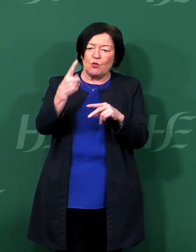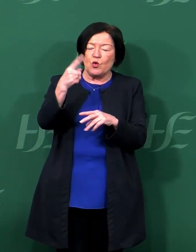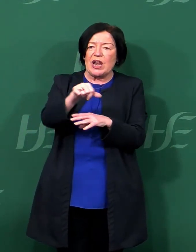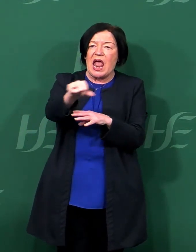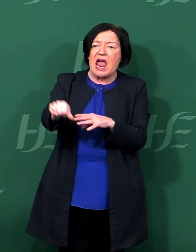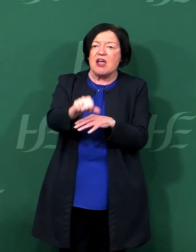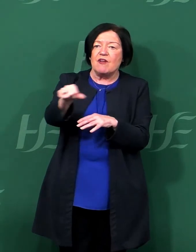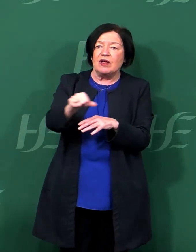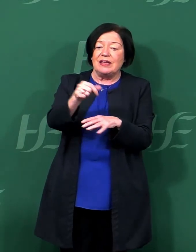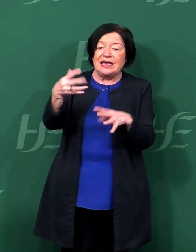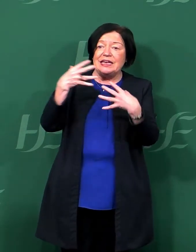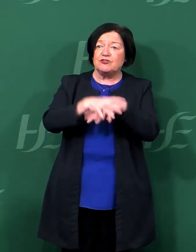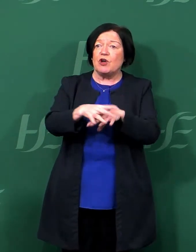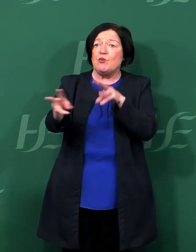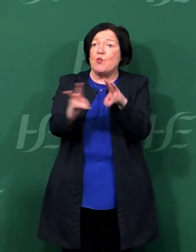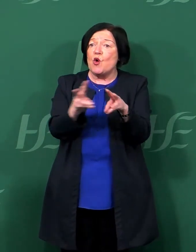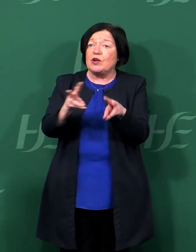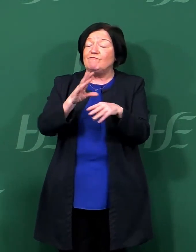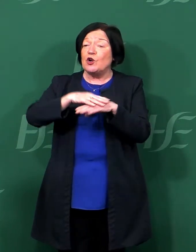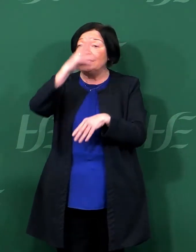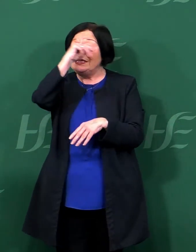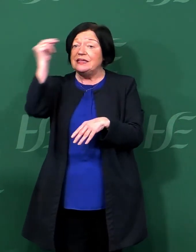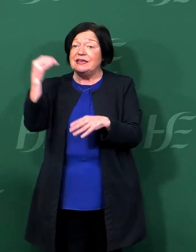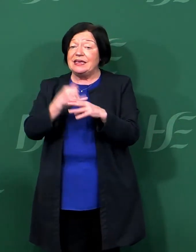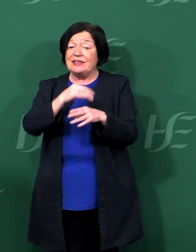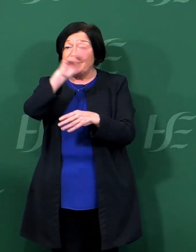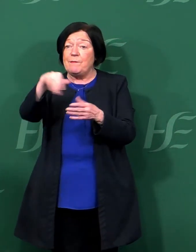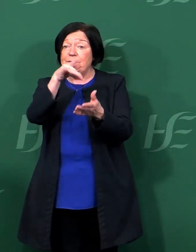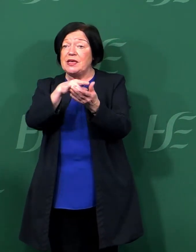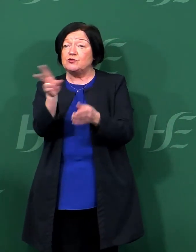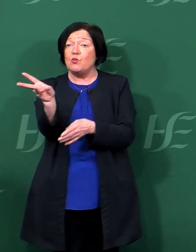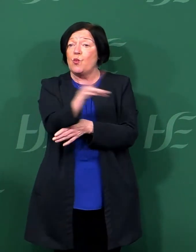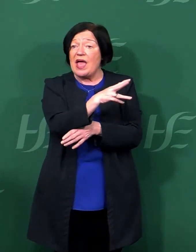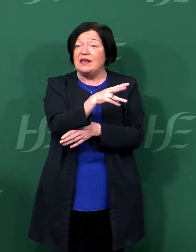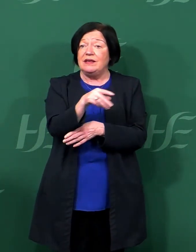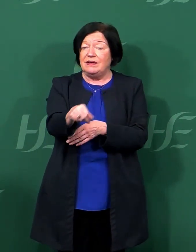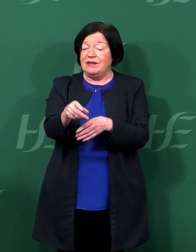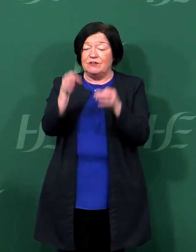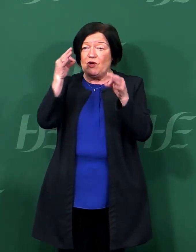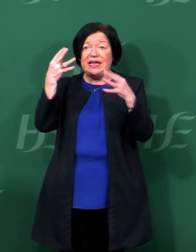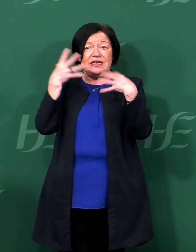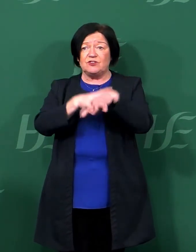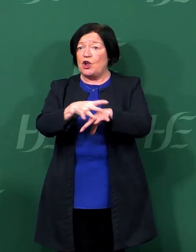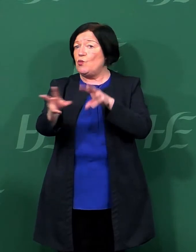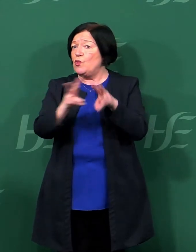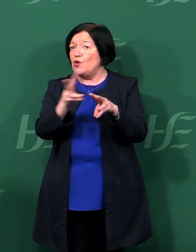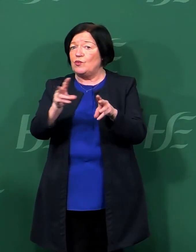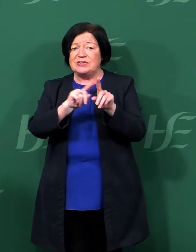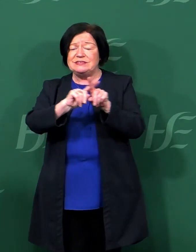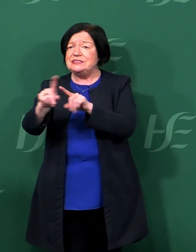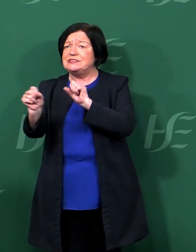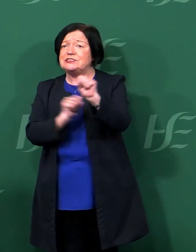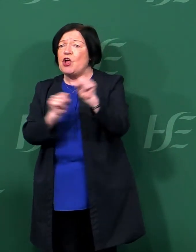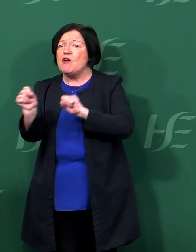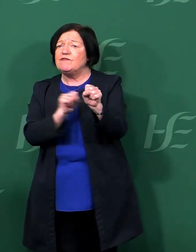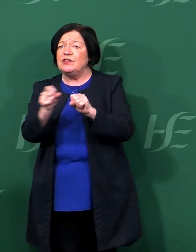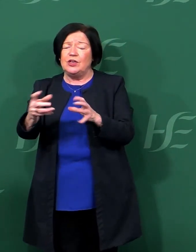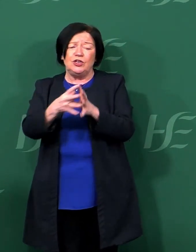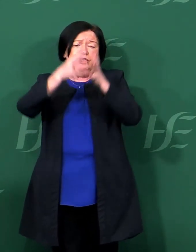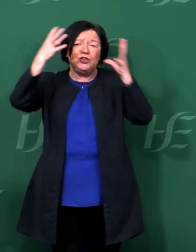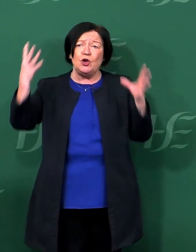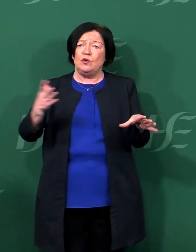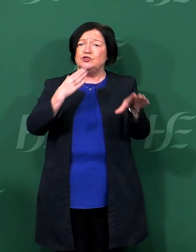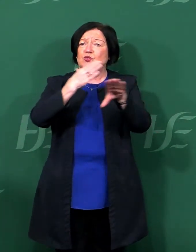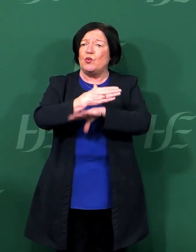in terms of integrated working, for example, in the Midwest, they do fantastic integrated working with community services. They're doing huge work